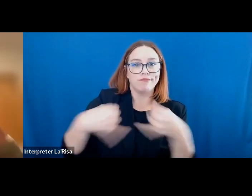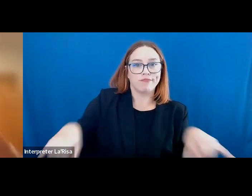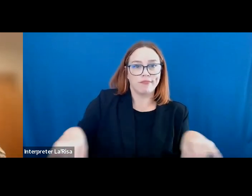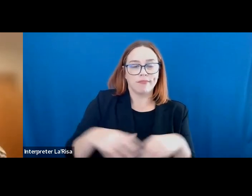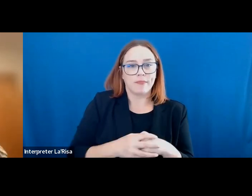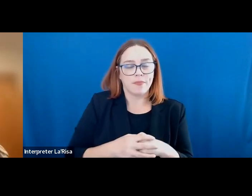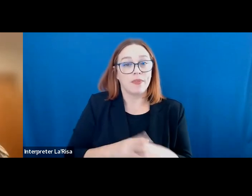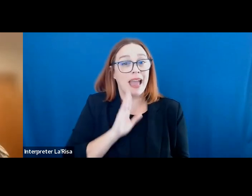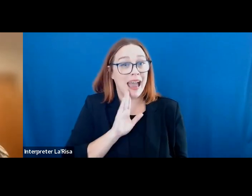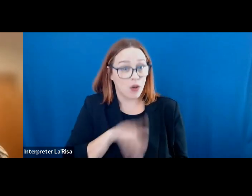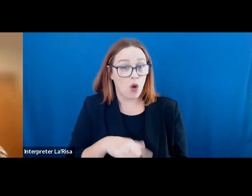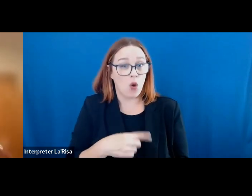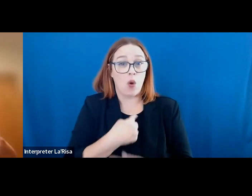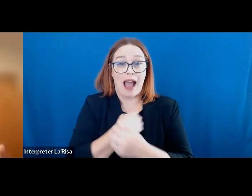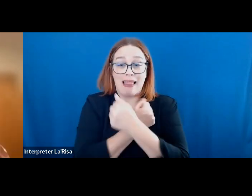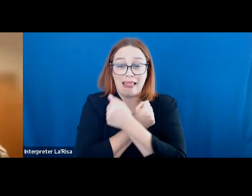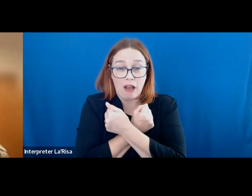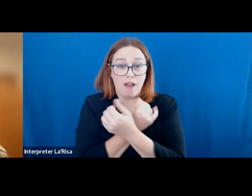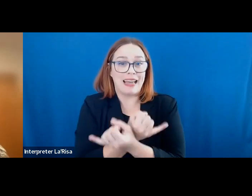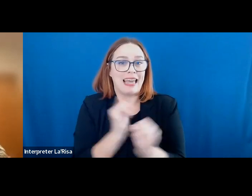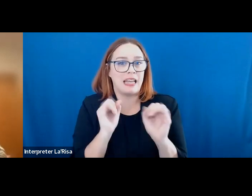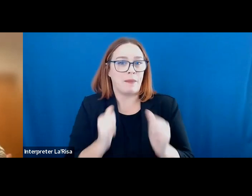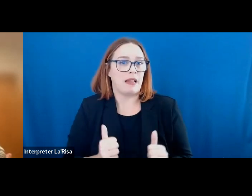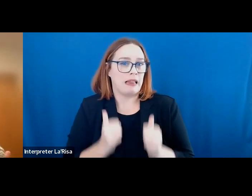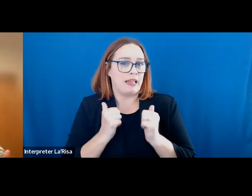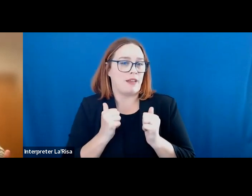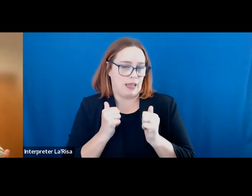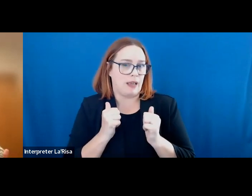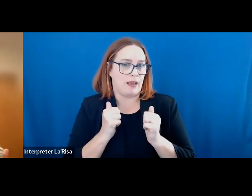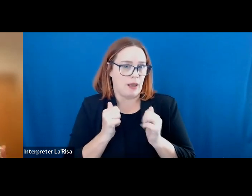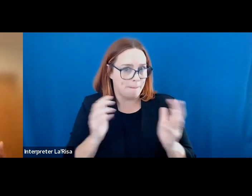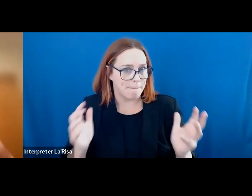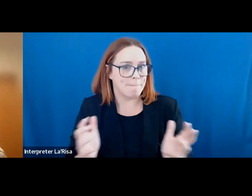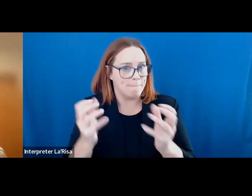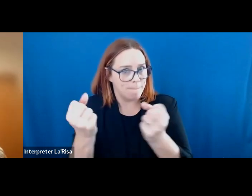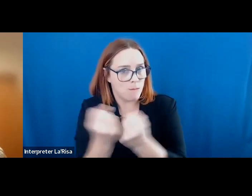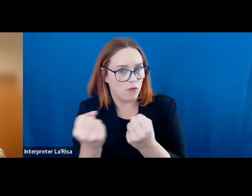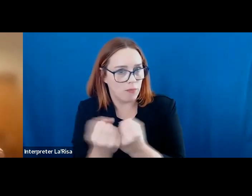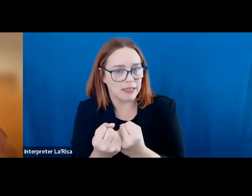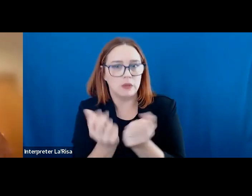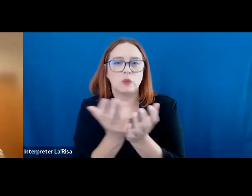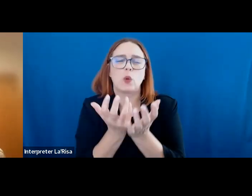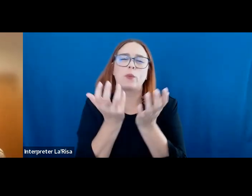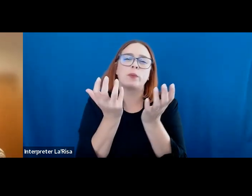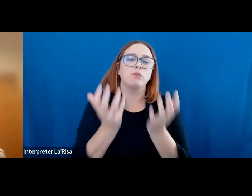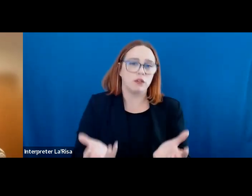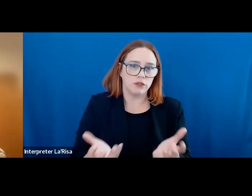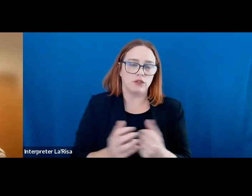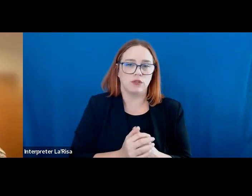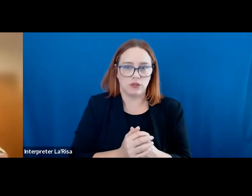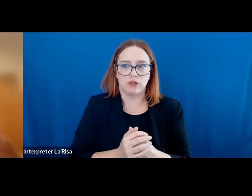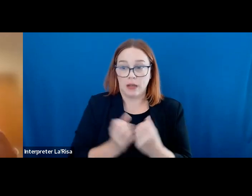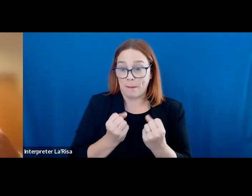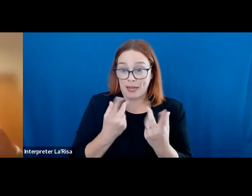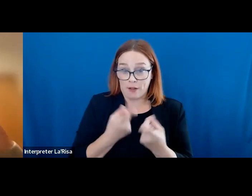love the independent living movement so much. And as many of you do, as you're here as part of this